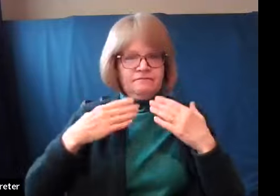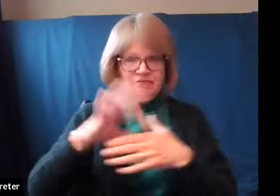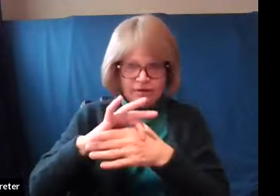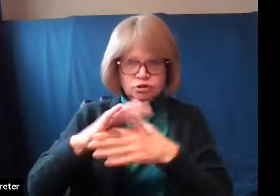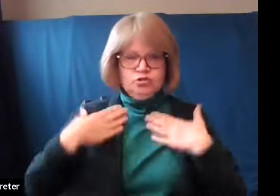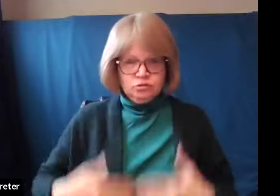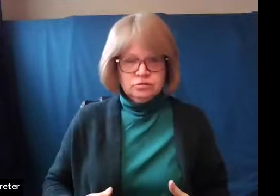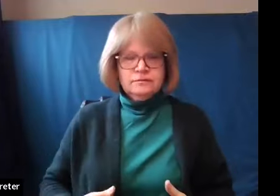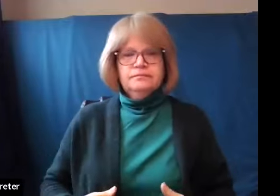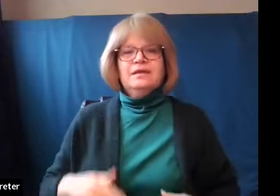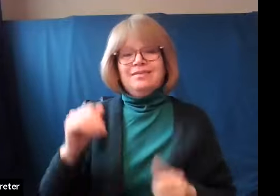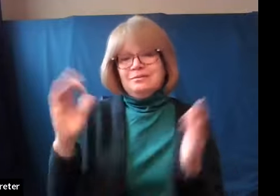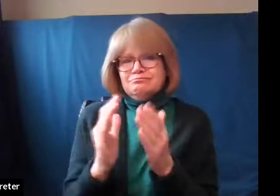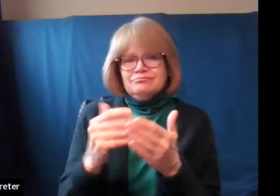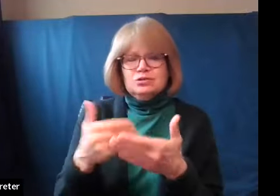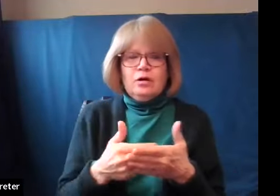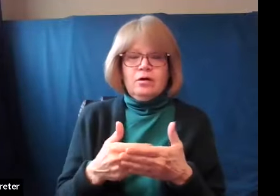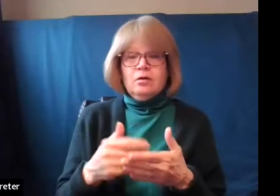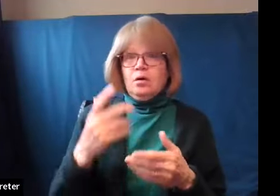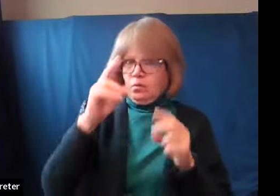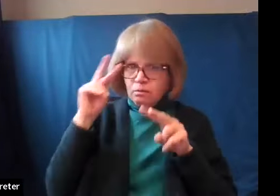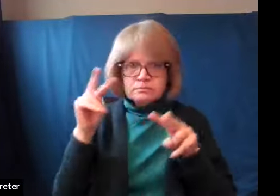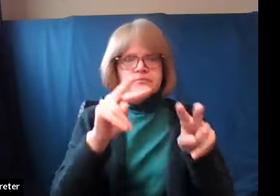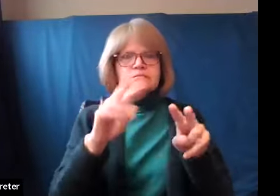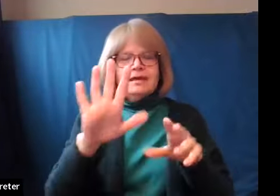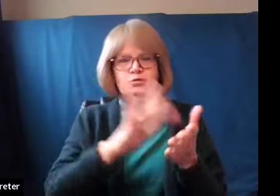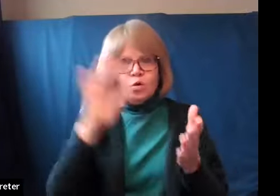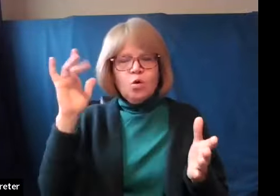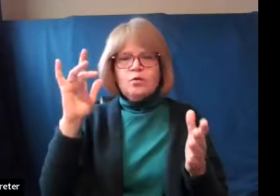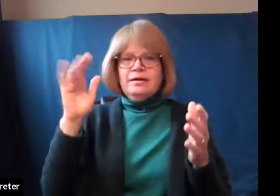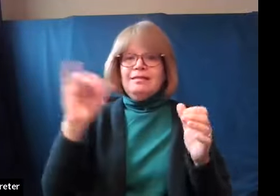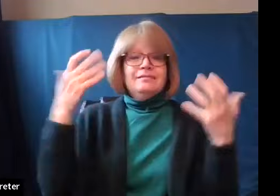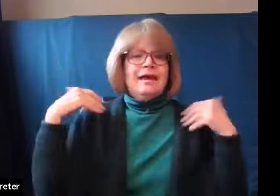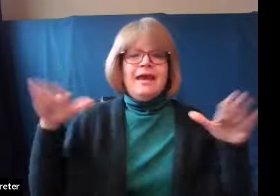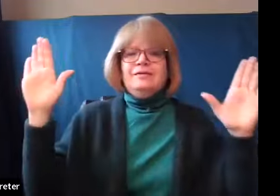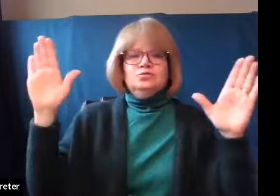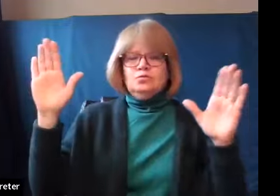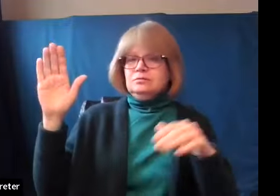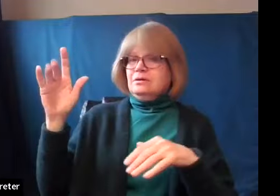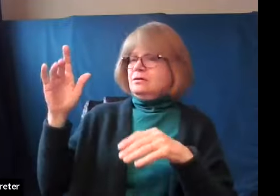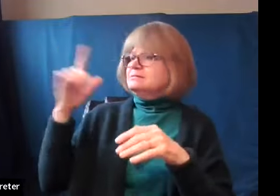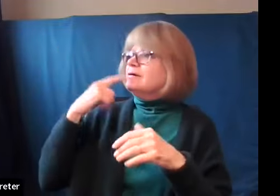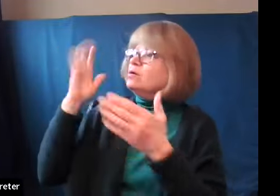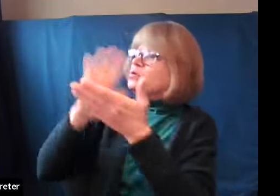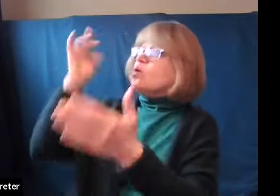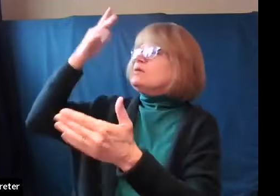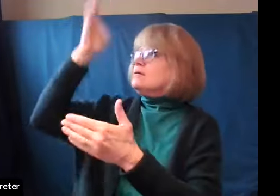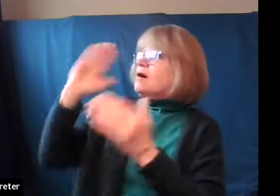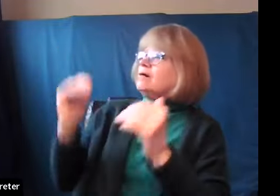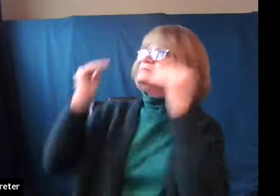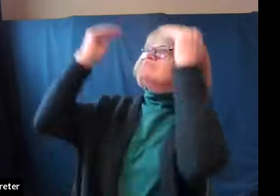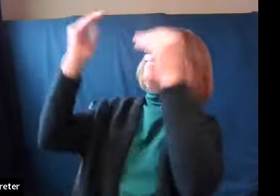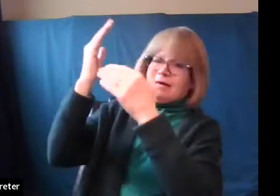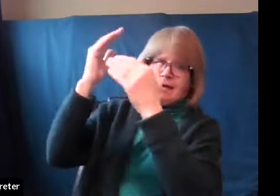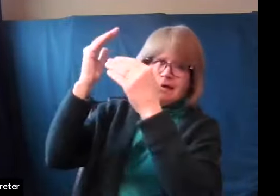and like the host of angels on that first night, we praise you, saying, glory to God in the highest heaven, and